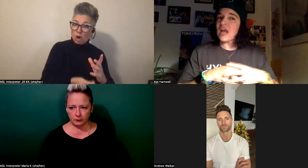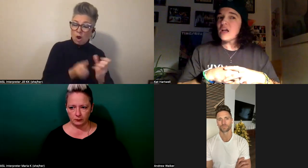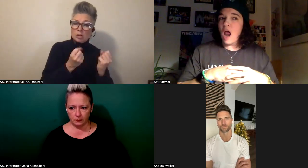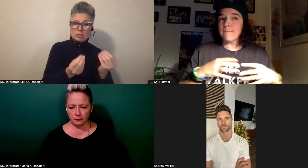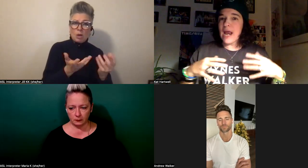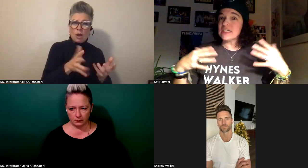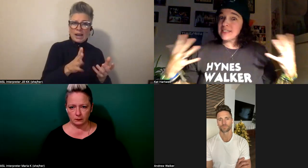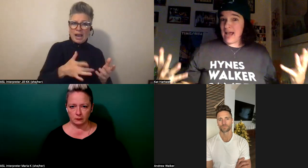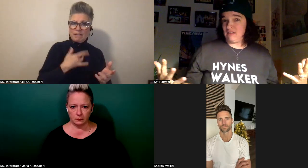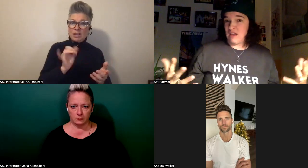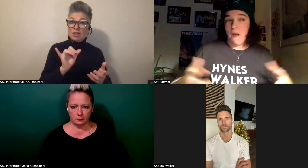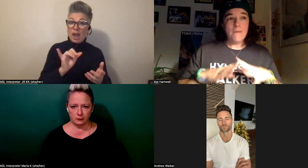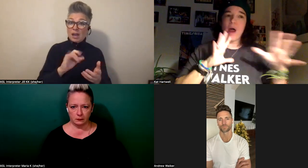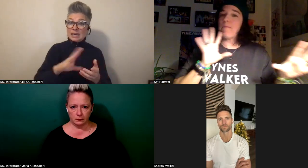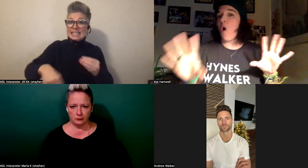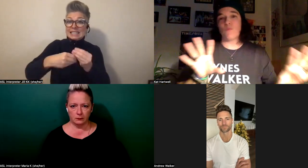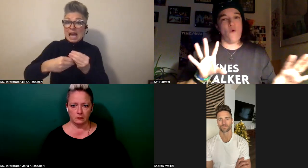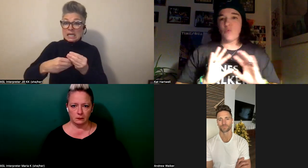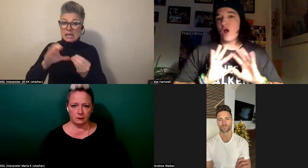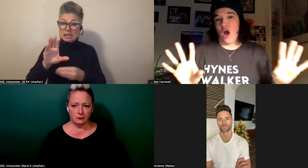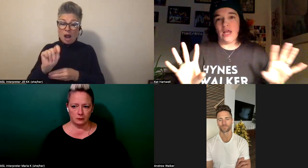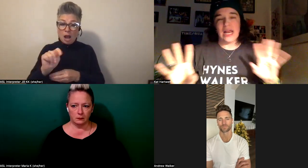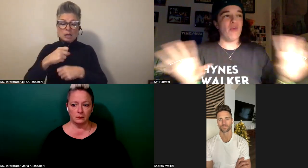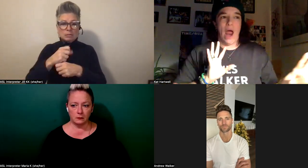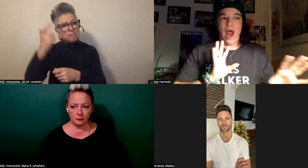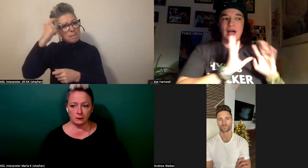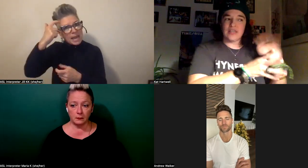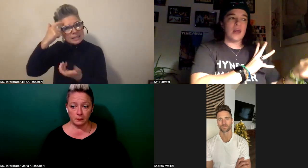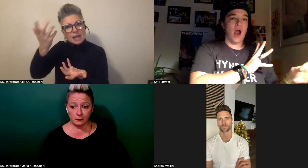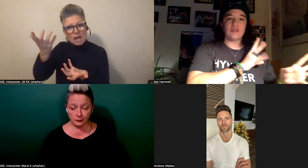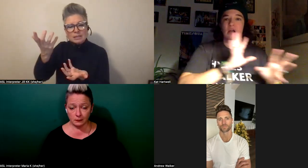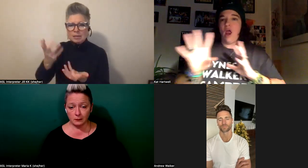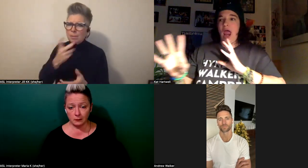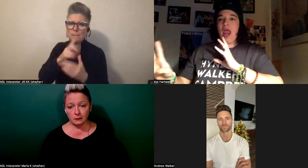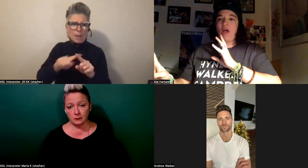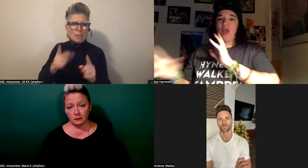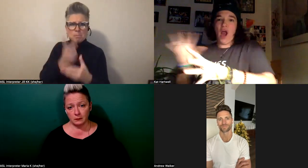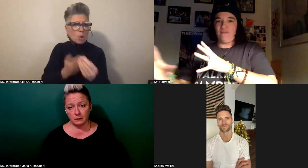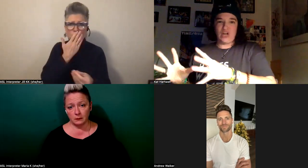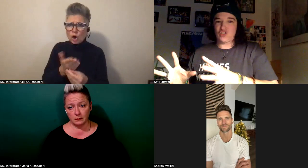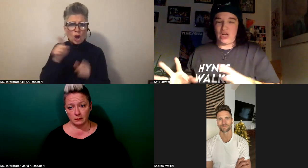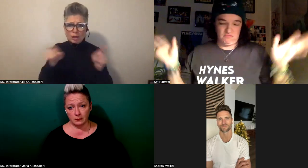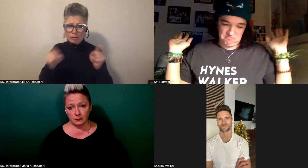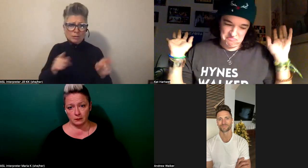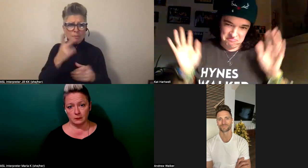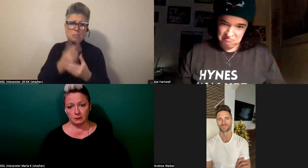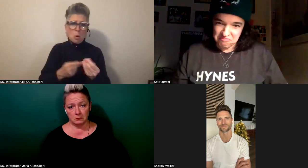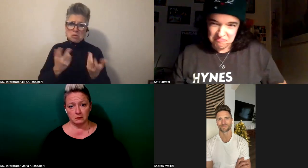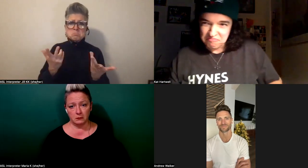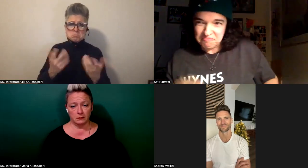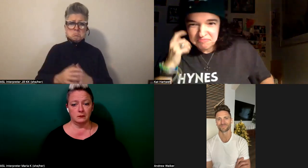that a standing cut made sense. But both movies were good either way, a standing cut and the cutting version.